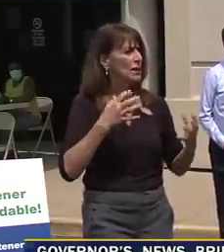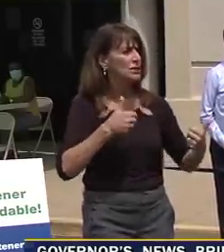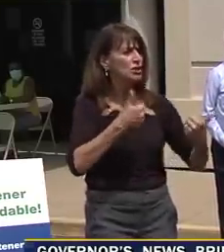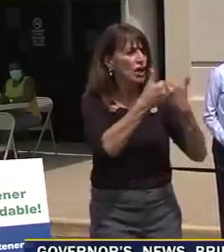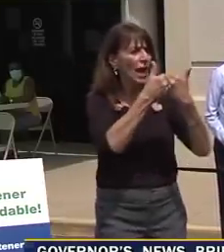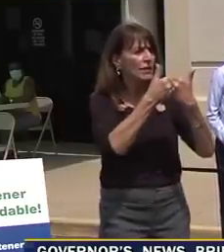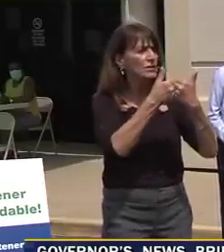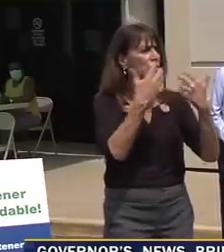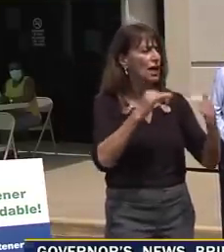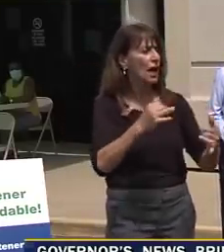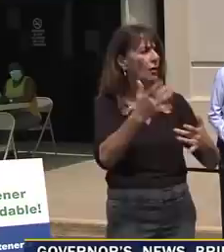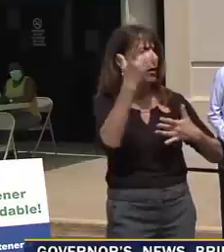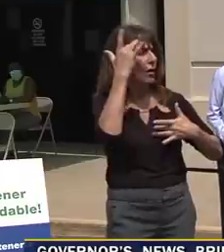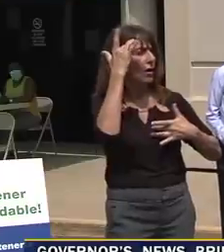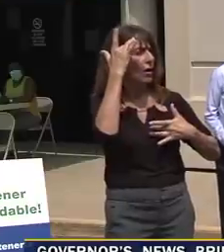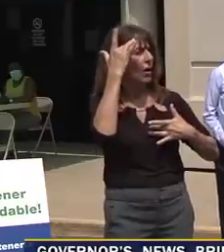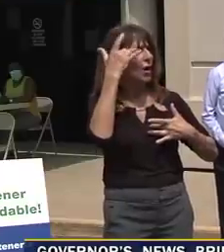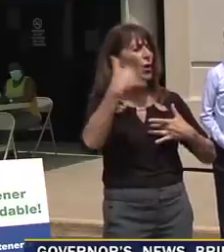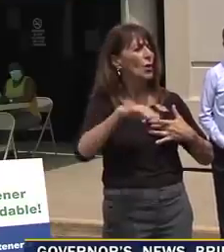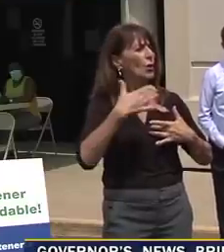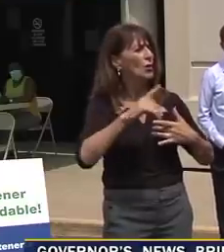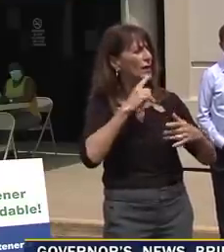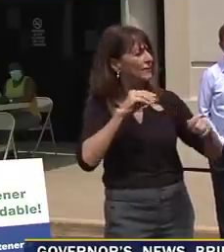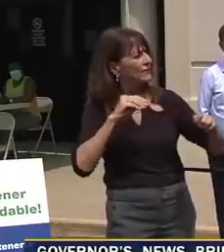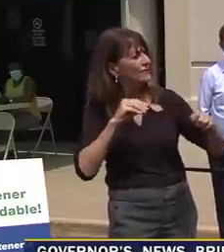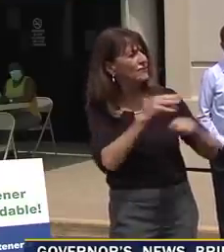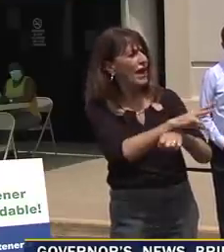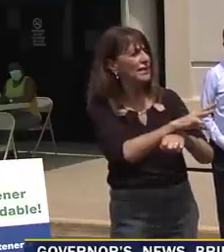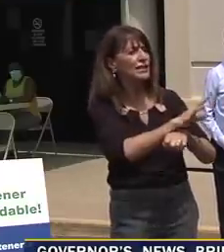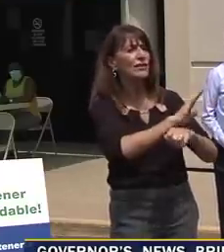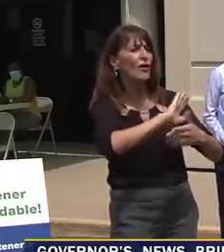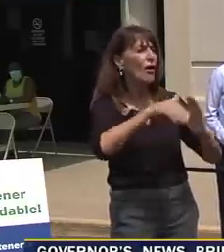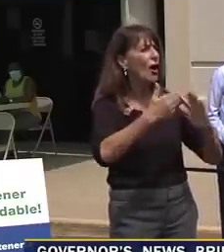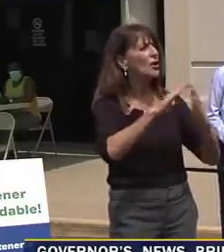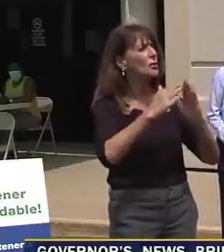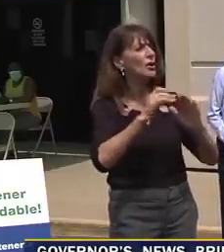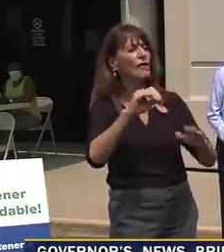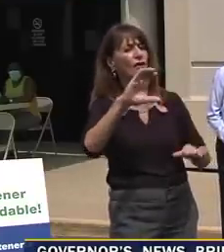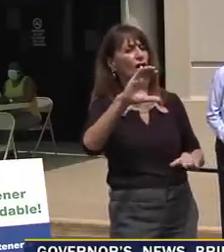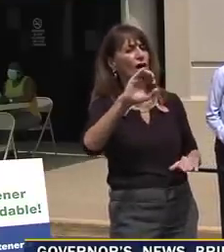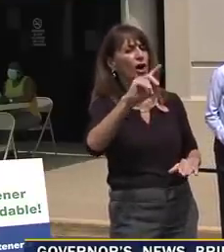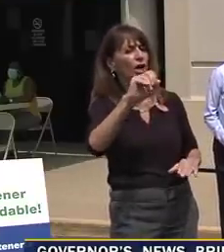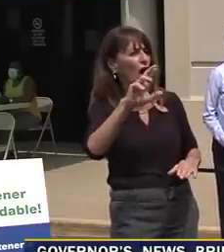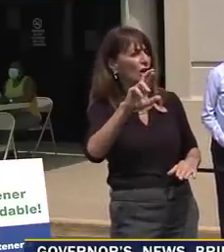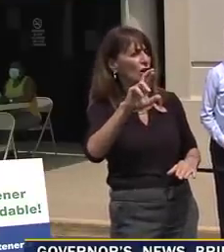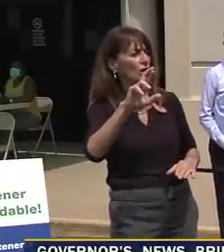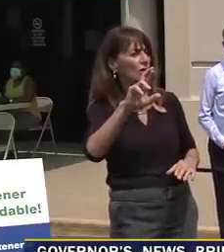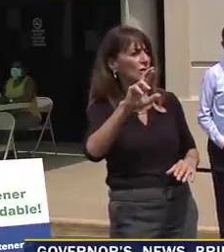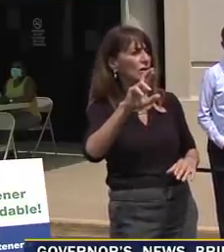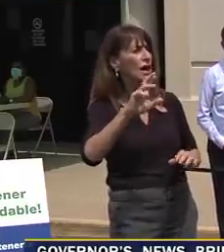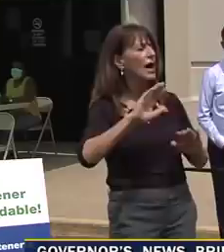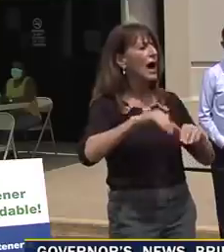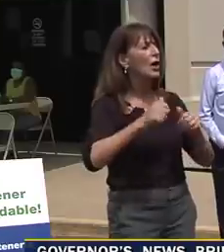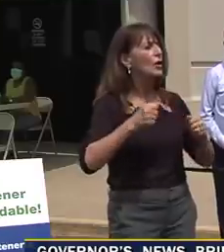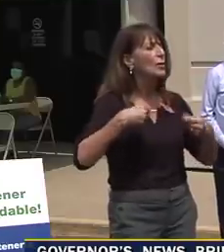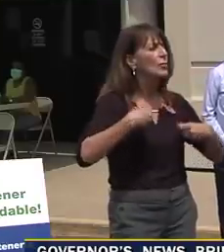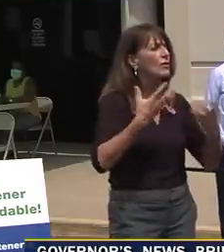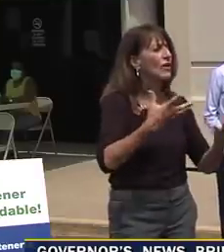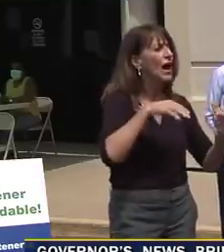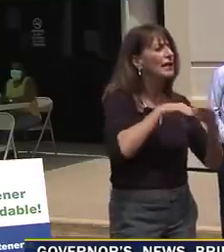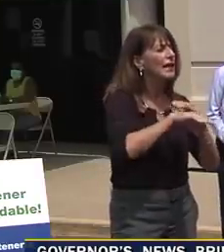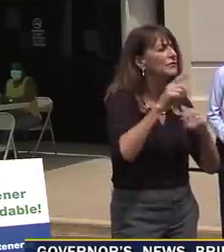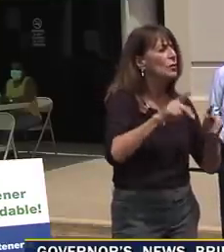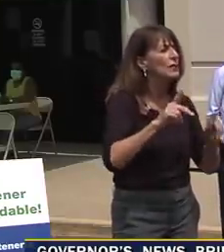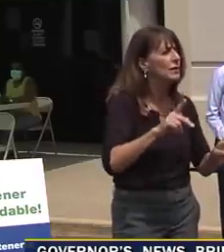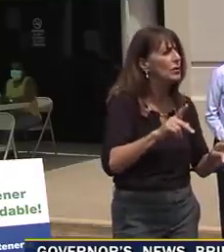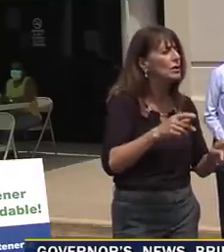again another illness that is disparately impacting communities of color, our ability to provide access to testing